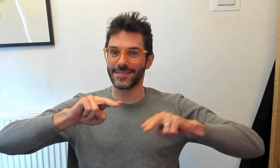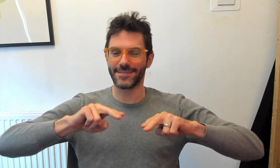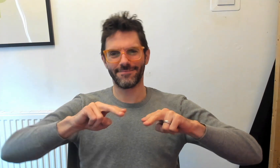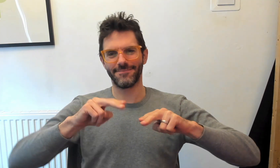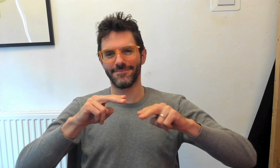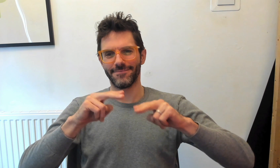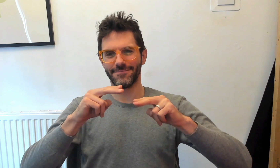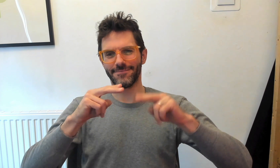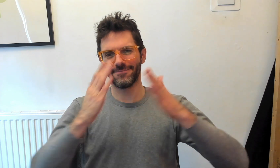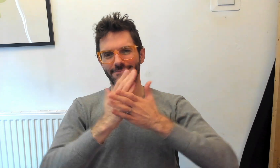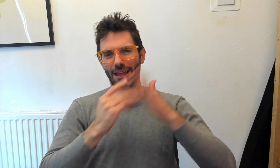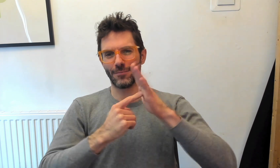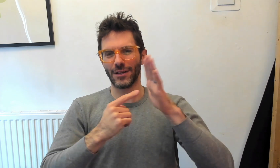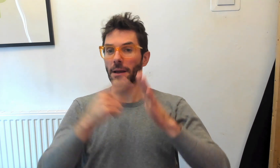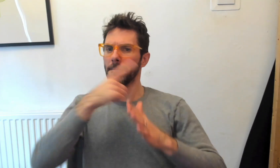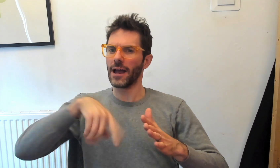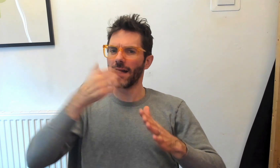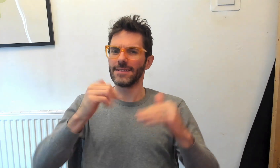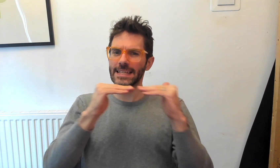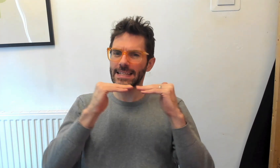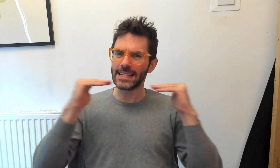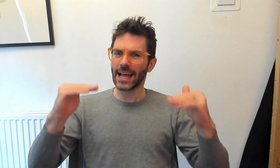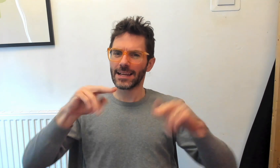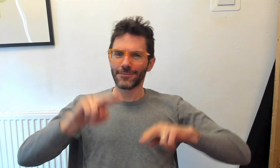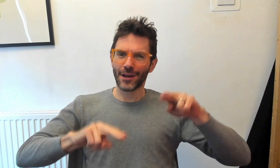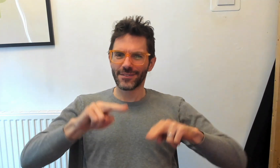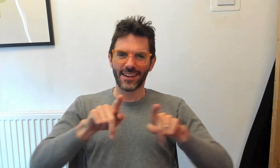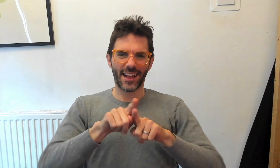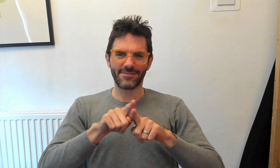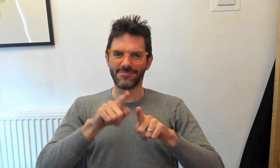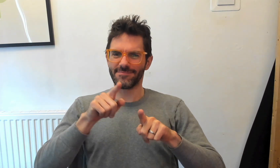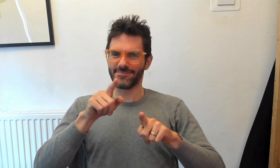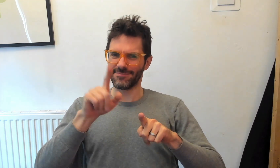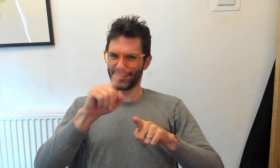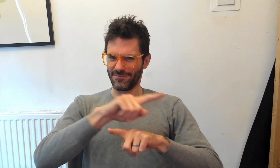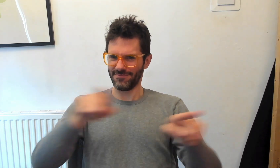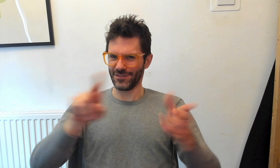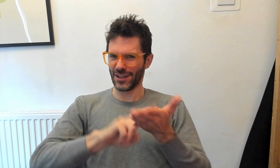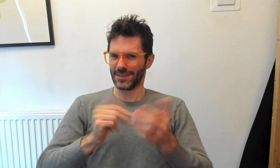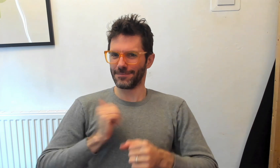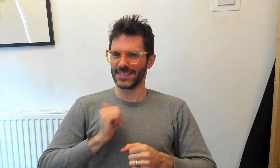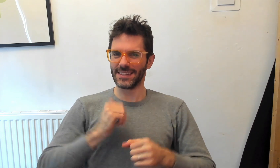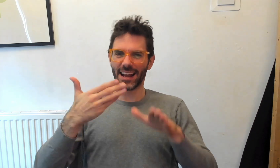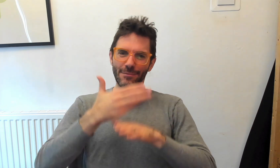Monitoring is very important. We have standard monitoring, as you would expect,